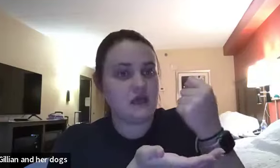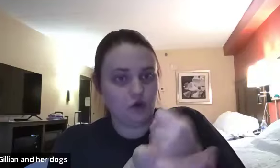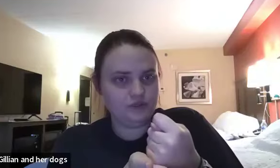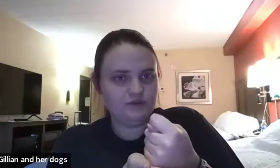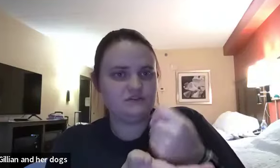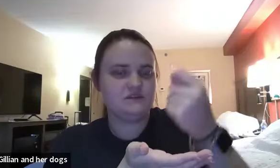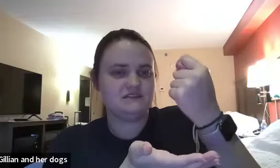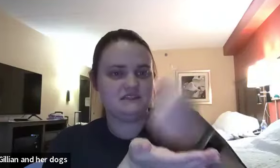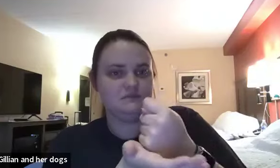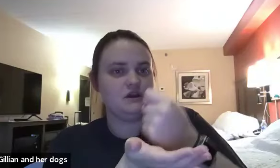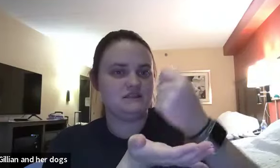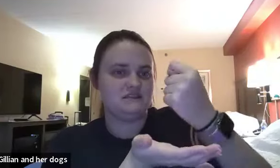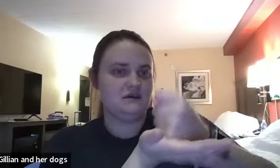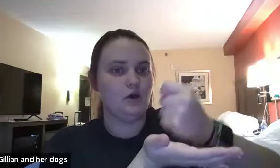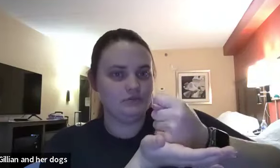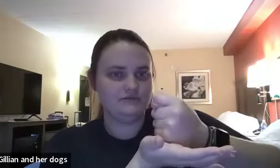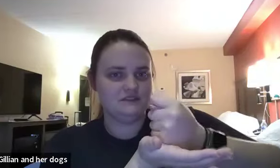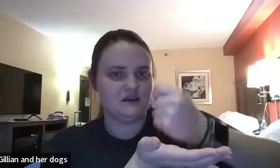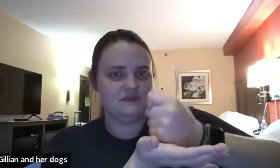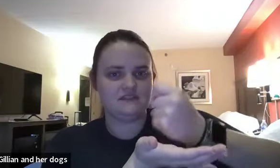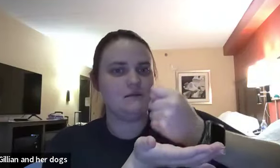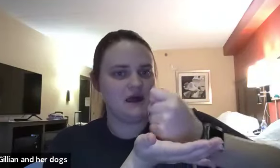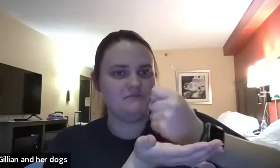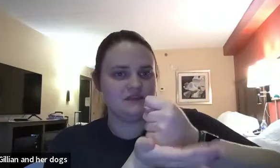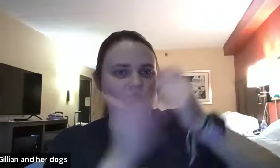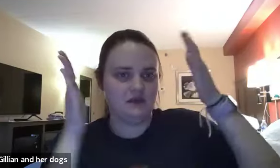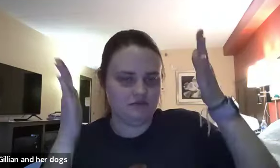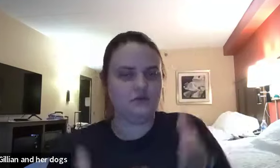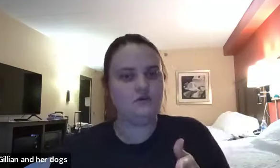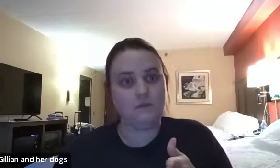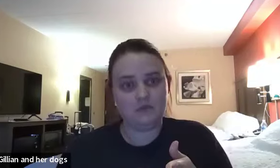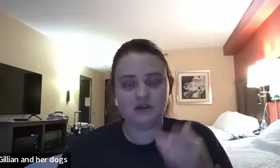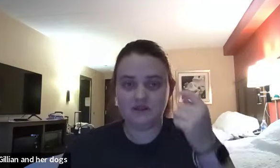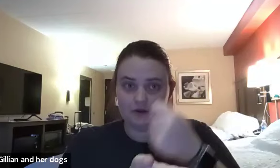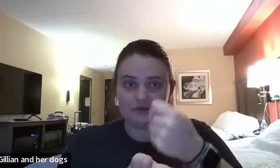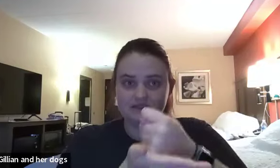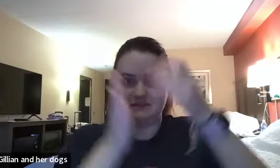help you. So it's similar as the help sign. That's kind of my best way of remembering therapist.